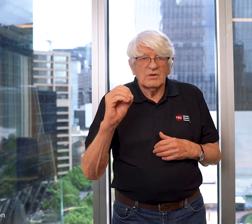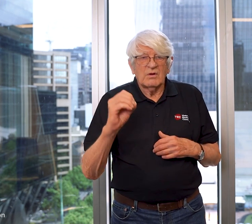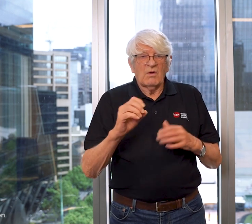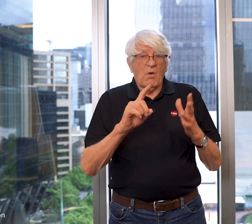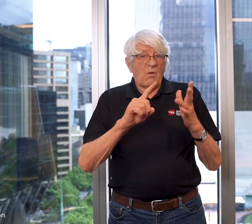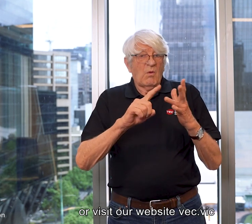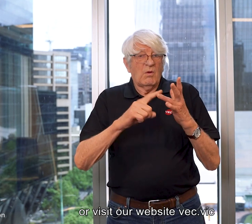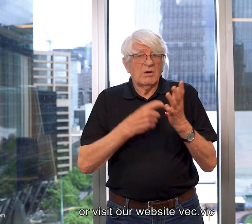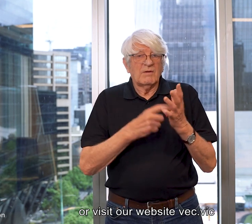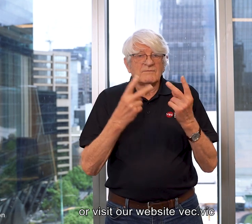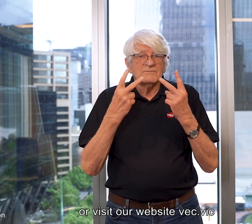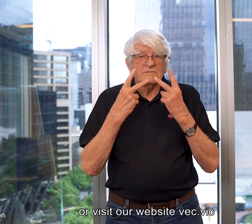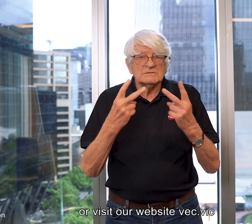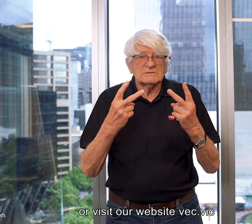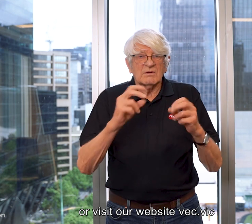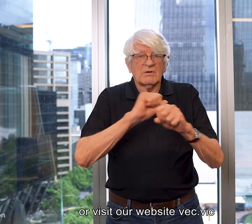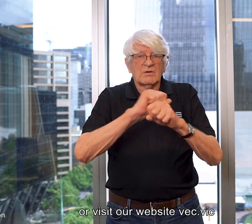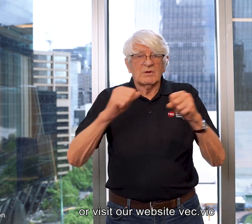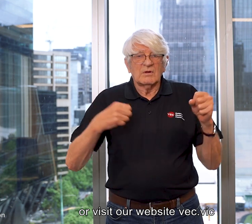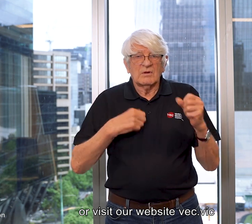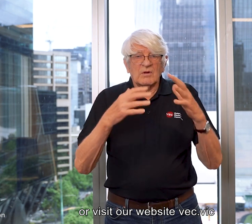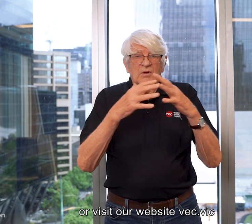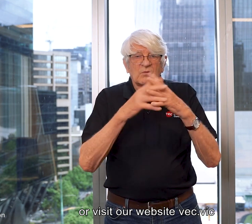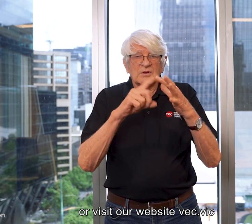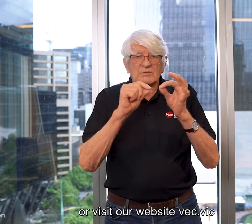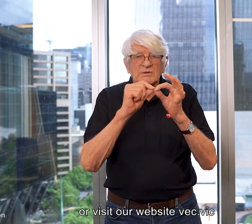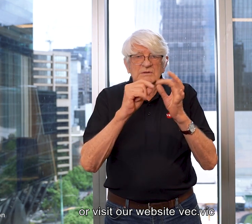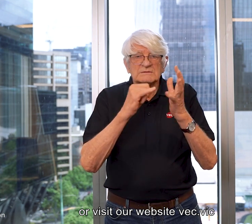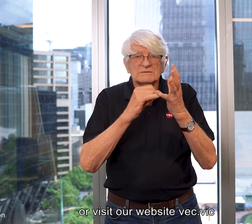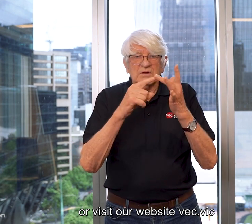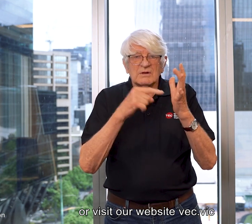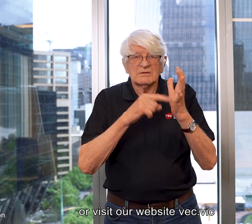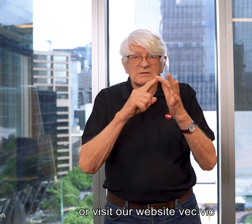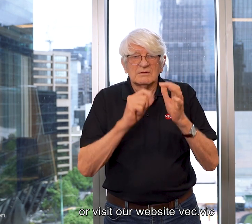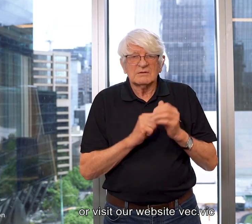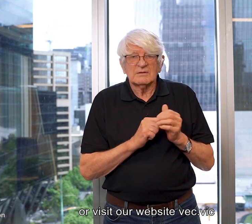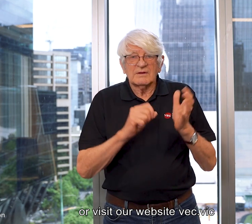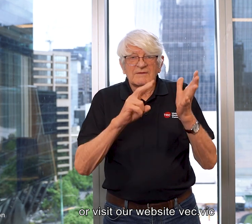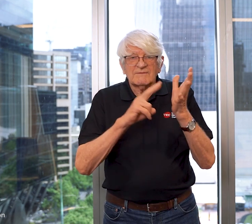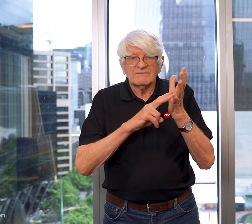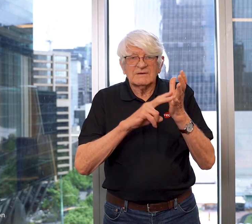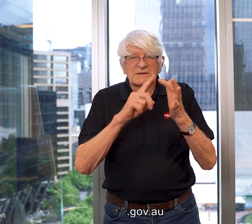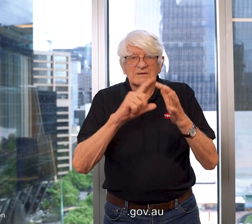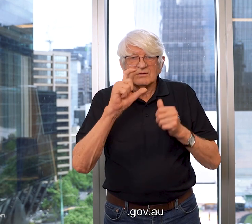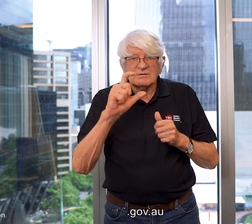or visit our website VEC.vic.gov